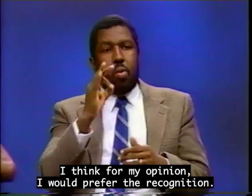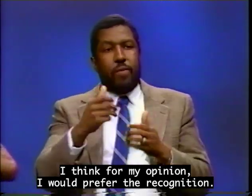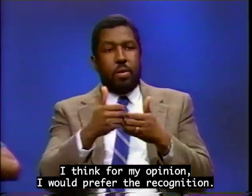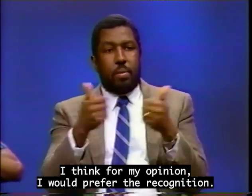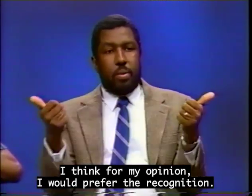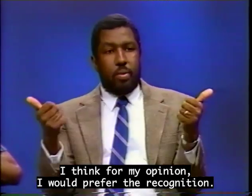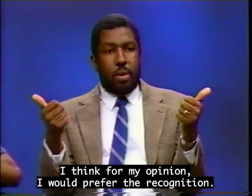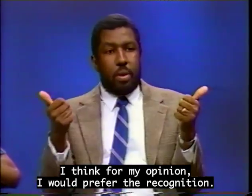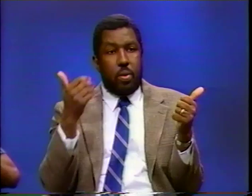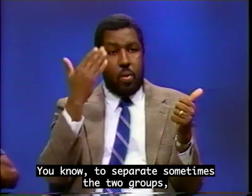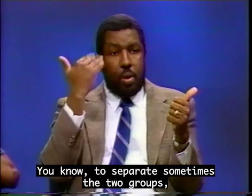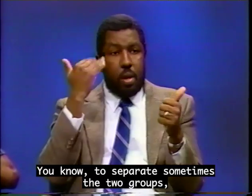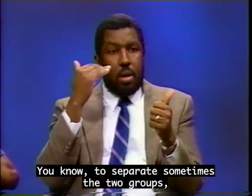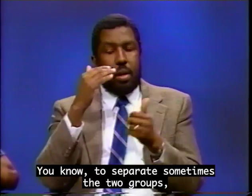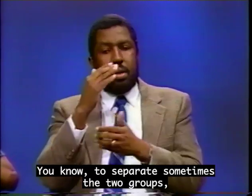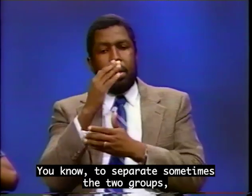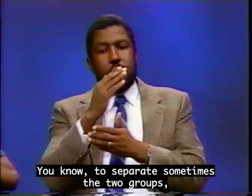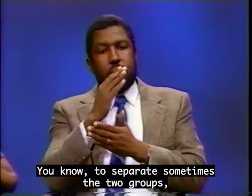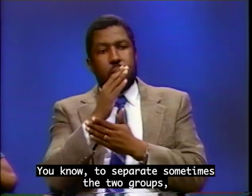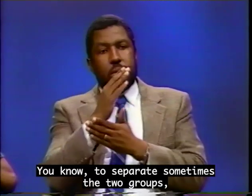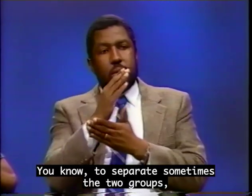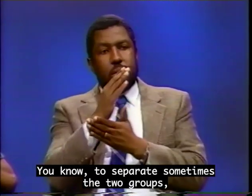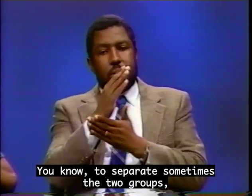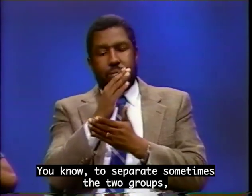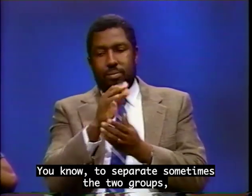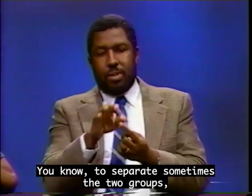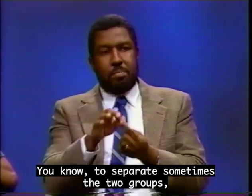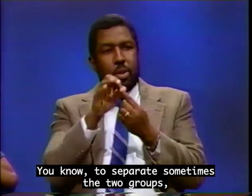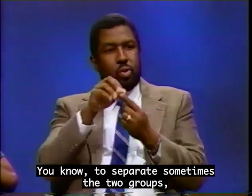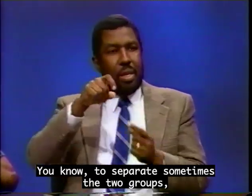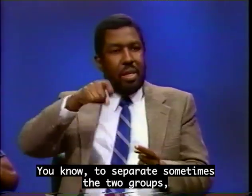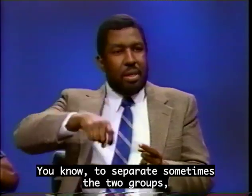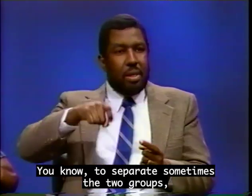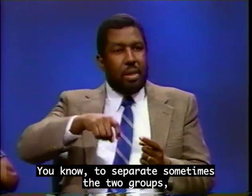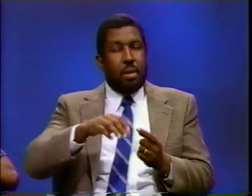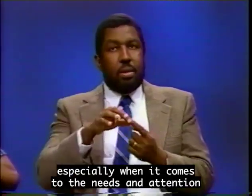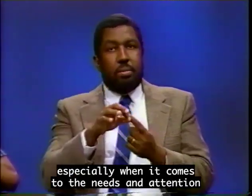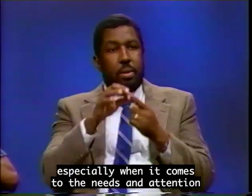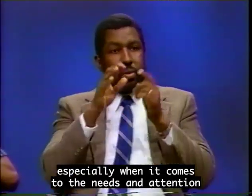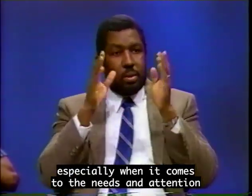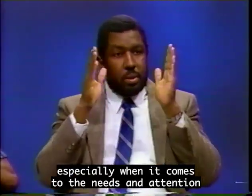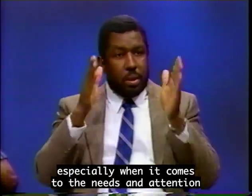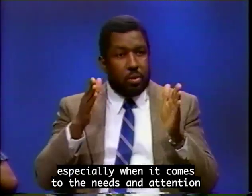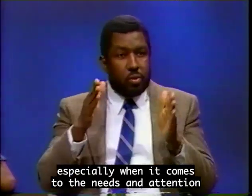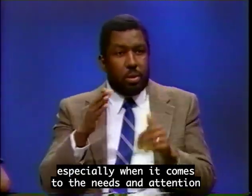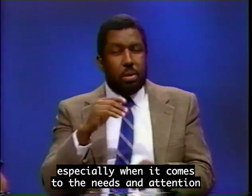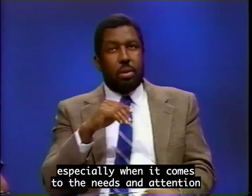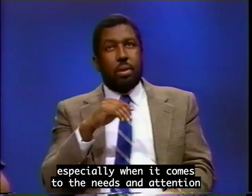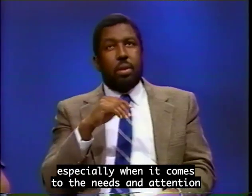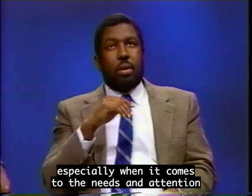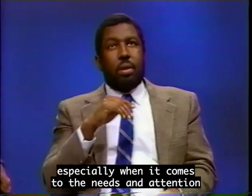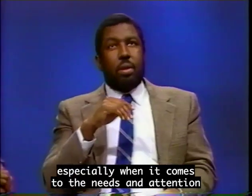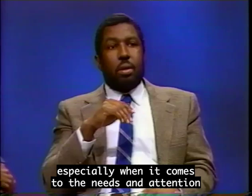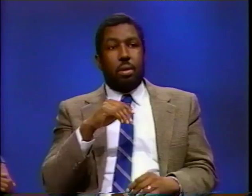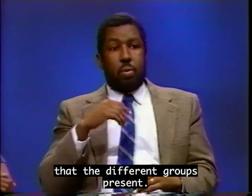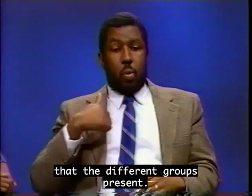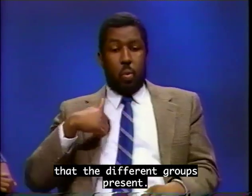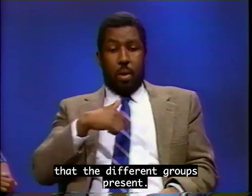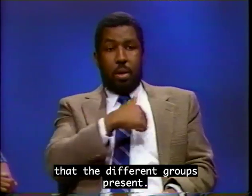recognition, you know, to separate sometimes the two groups, especially when it comes to the needs and attention that the different